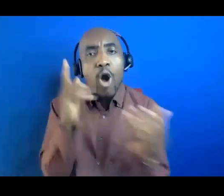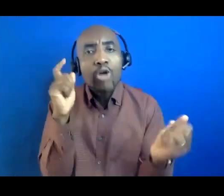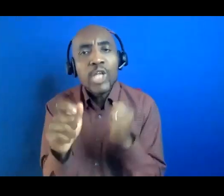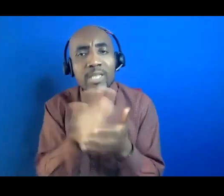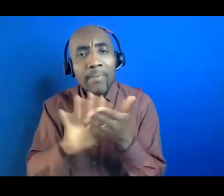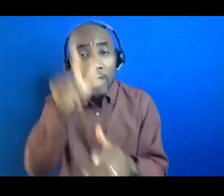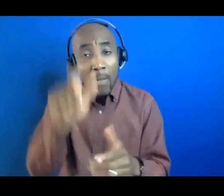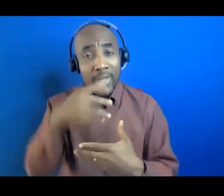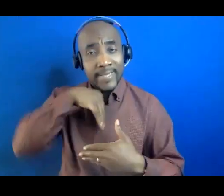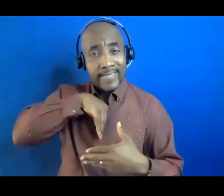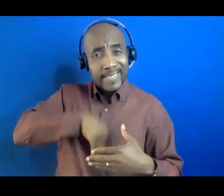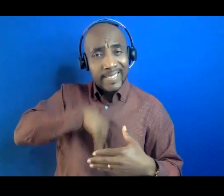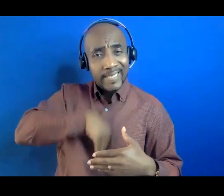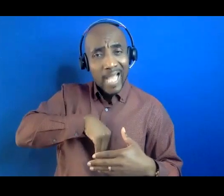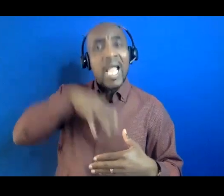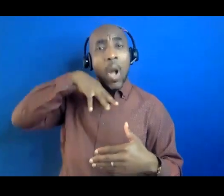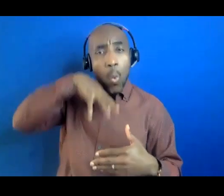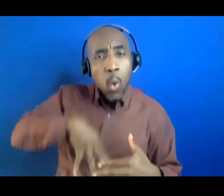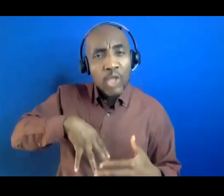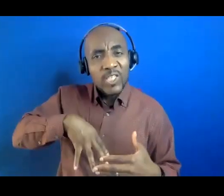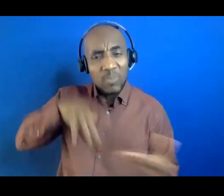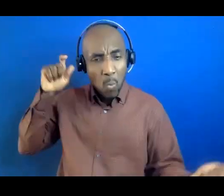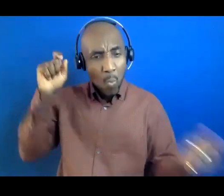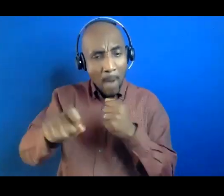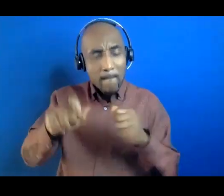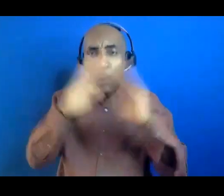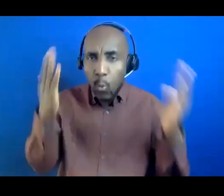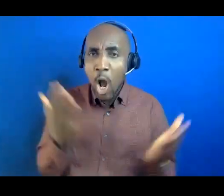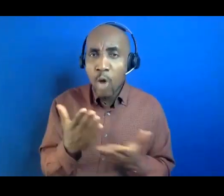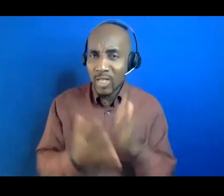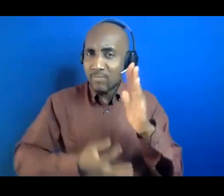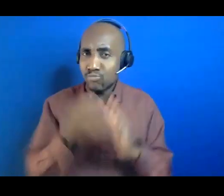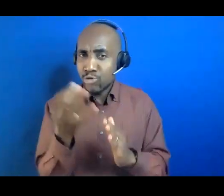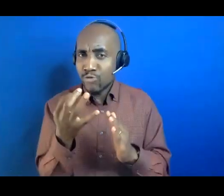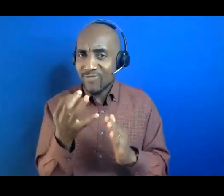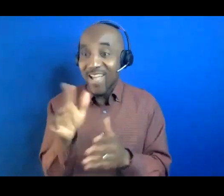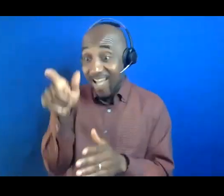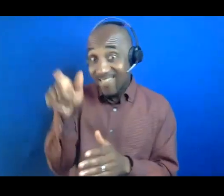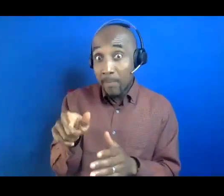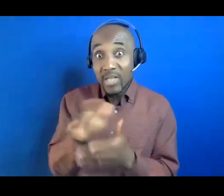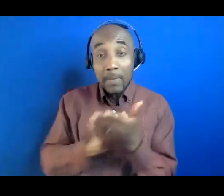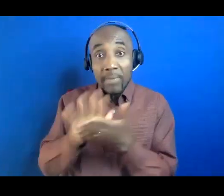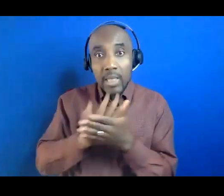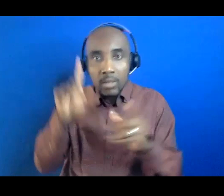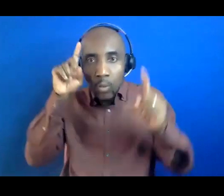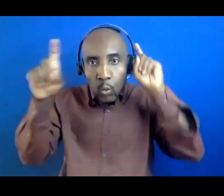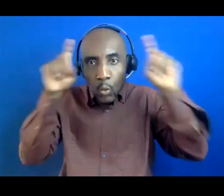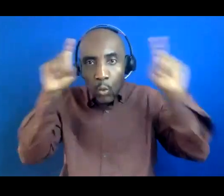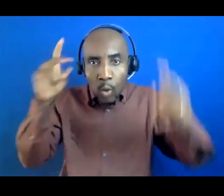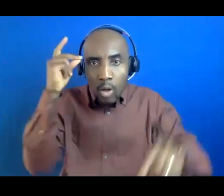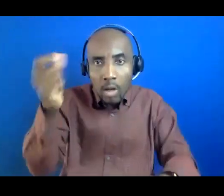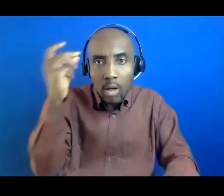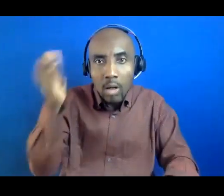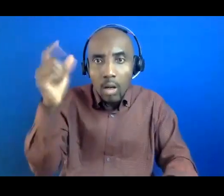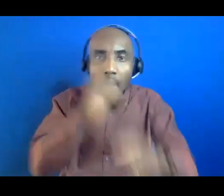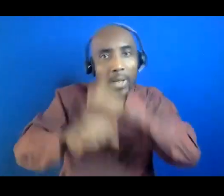make the world a better place. And this person is able to change impulse to action, to see